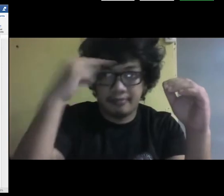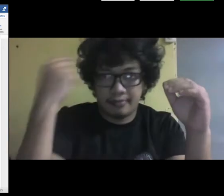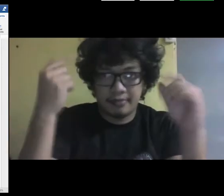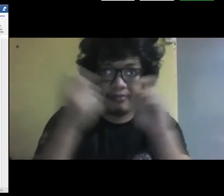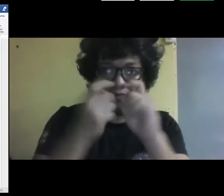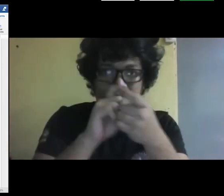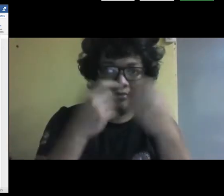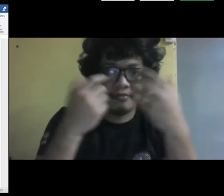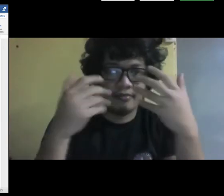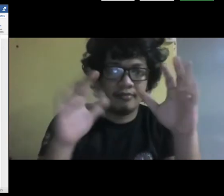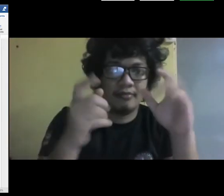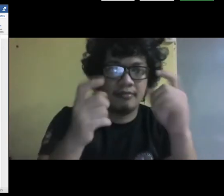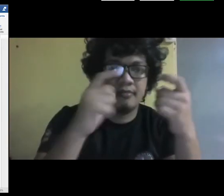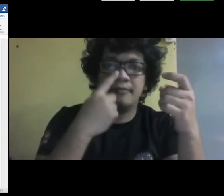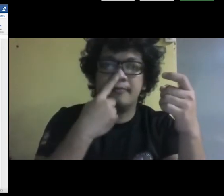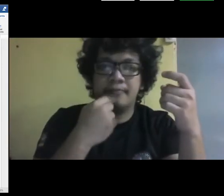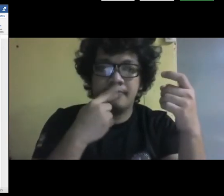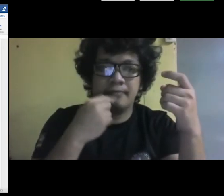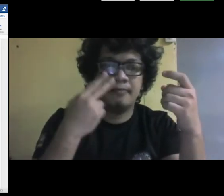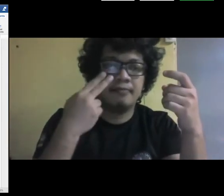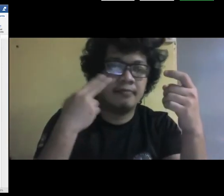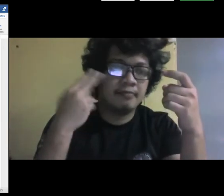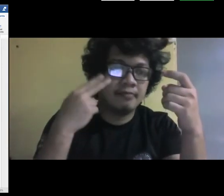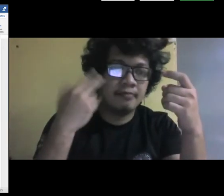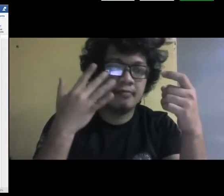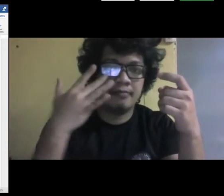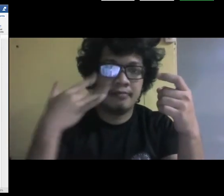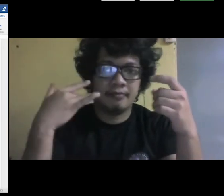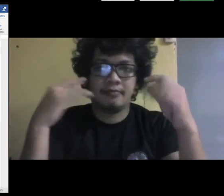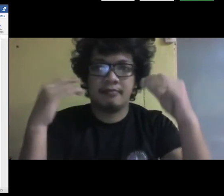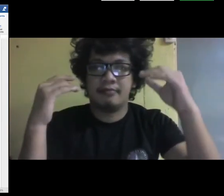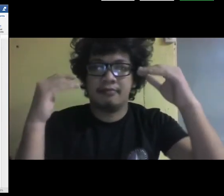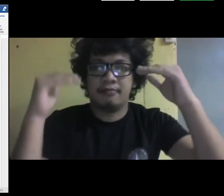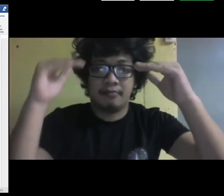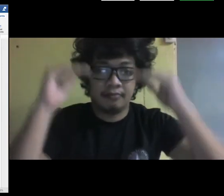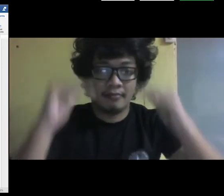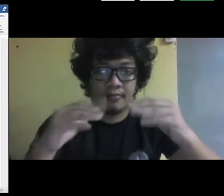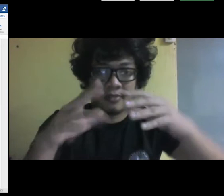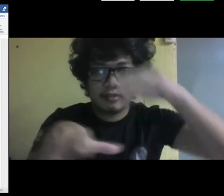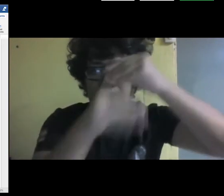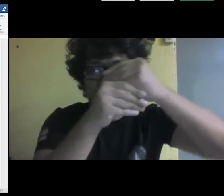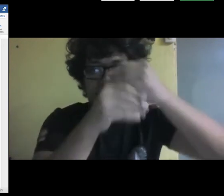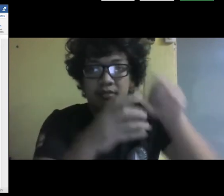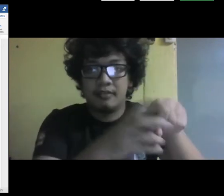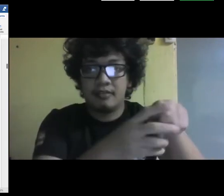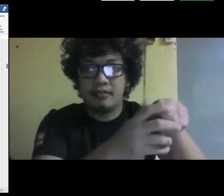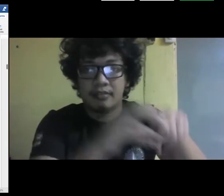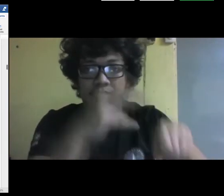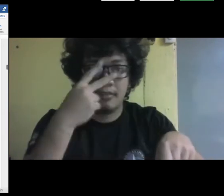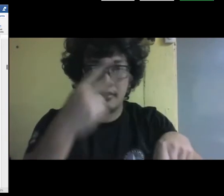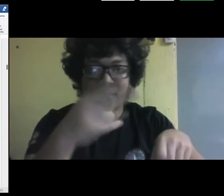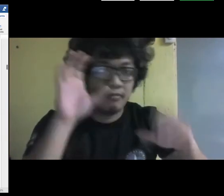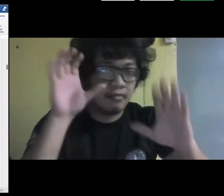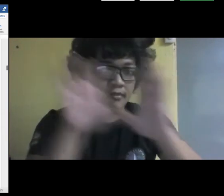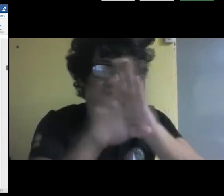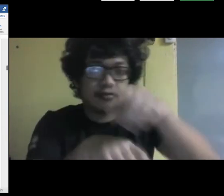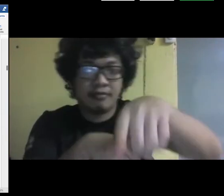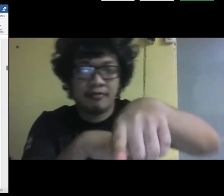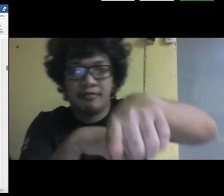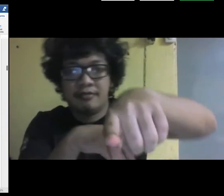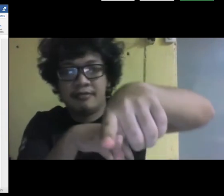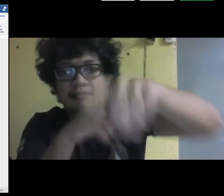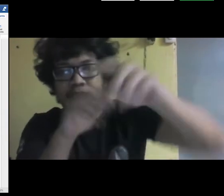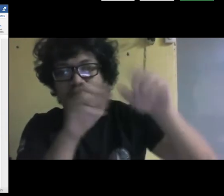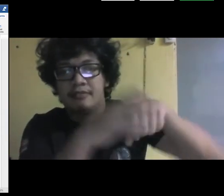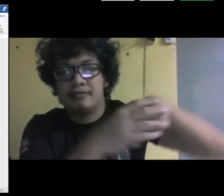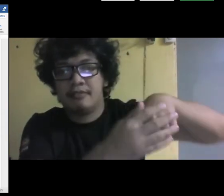so if we go down a little bit, oh yeah, so we changed the let's black make hand shape yeah. So the black hand shape. and also